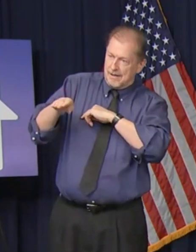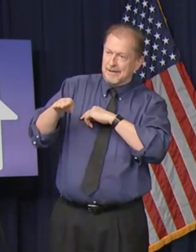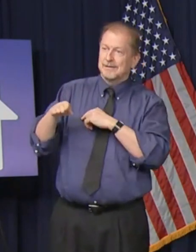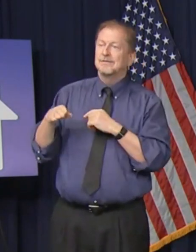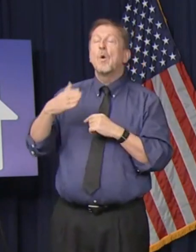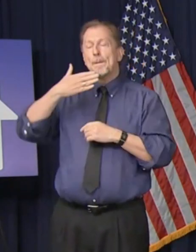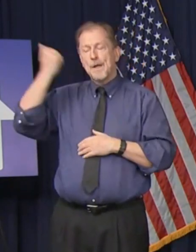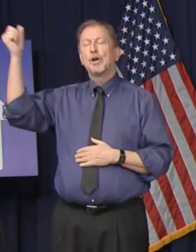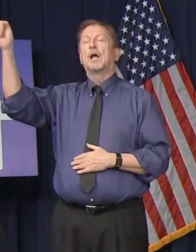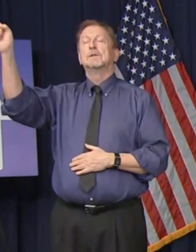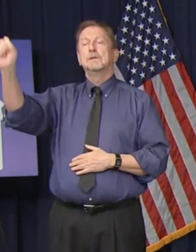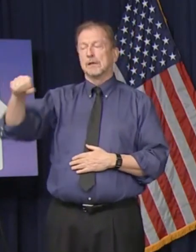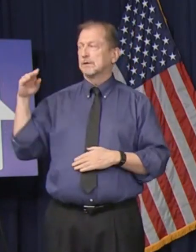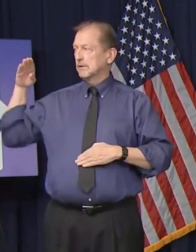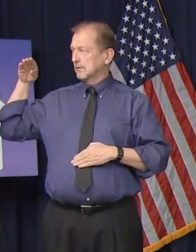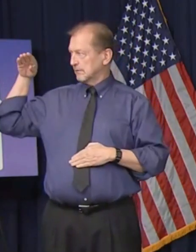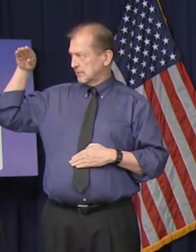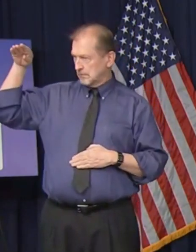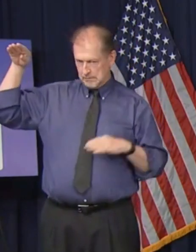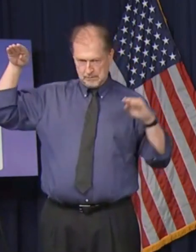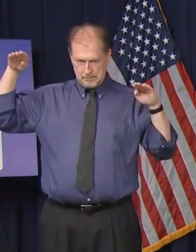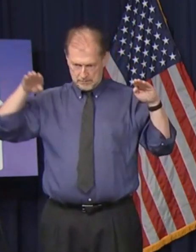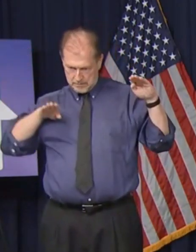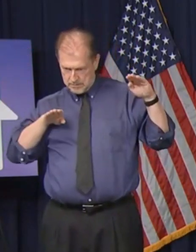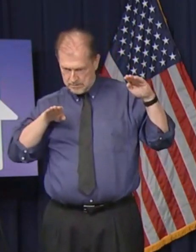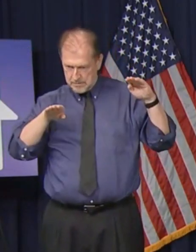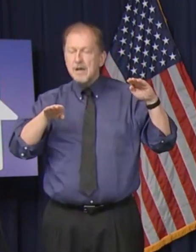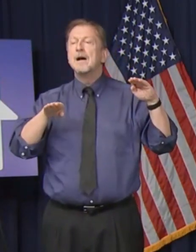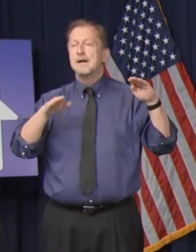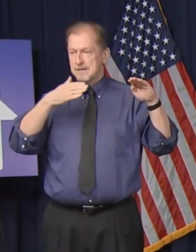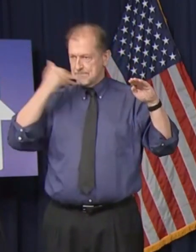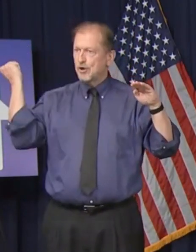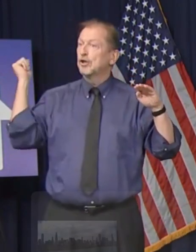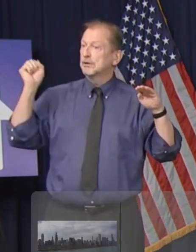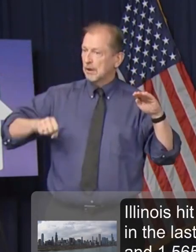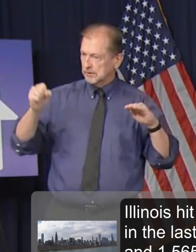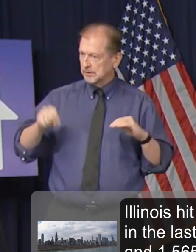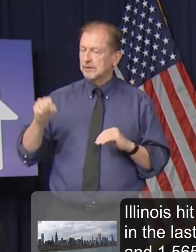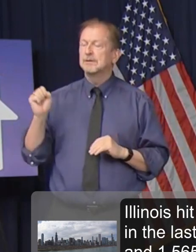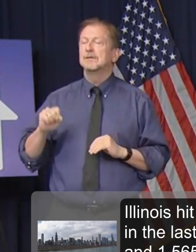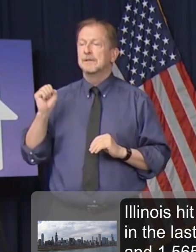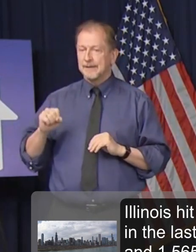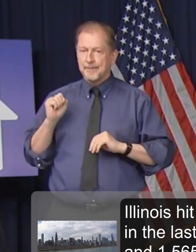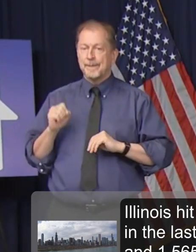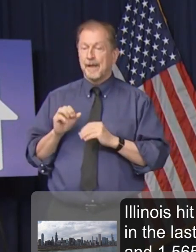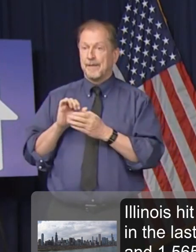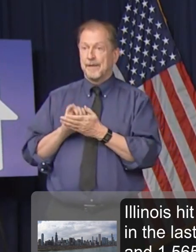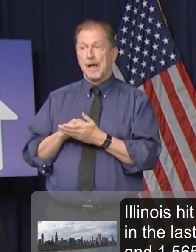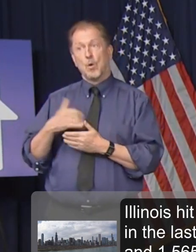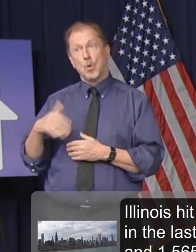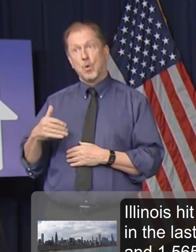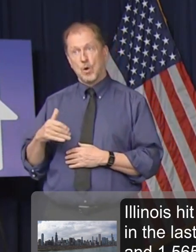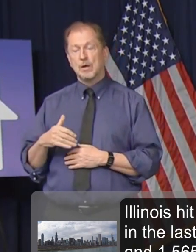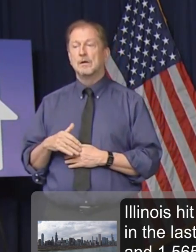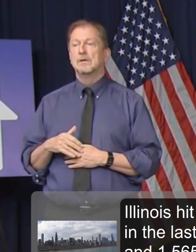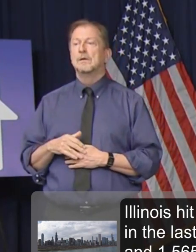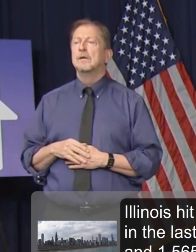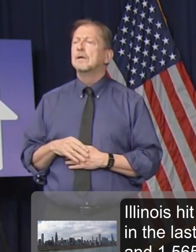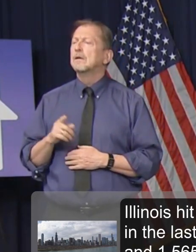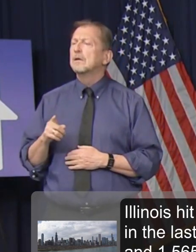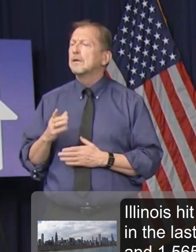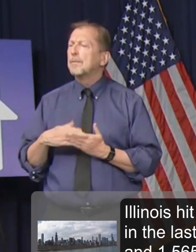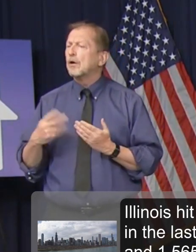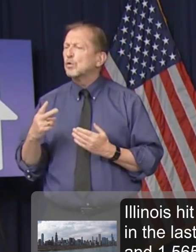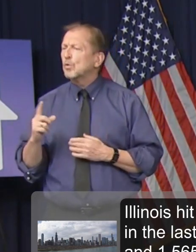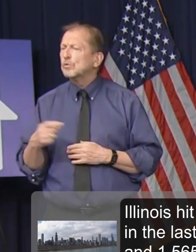things are better. And so that's a very good sign of you know, how the direction that things are going. I'm sorry, the other part of the